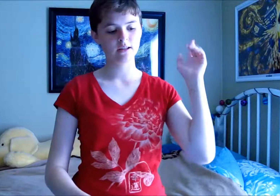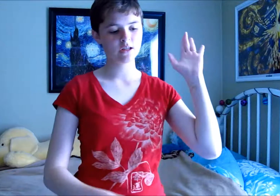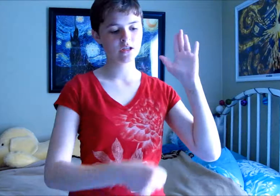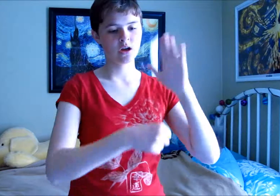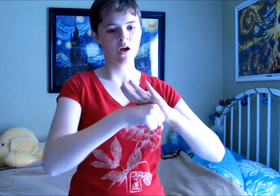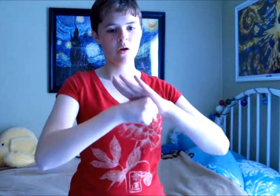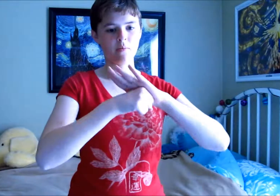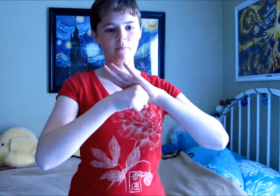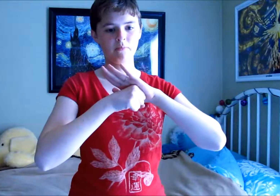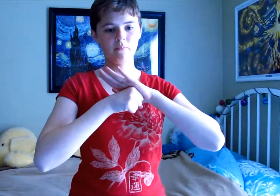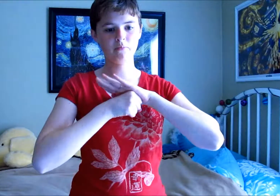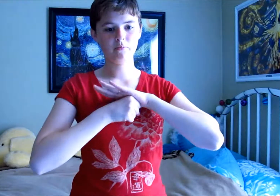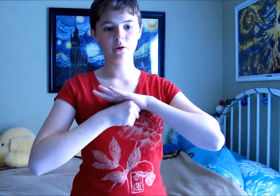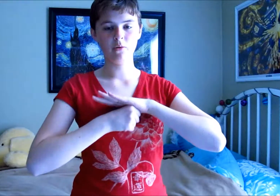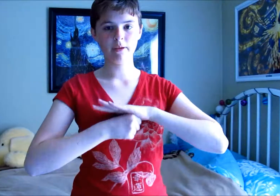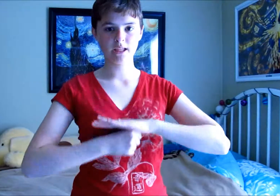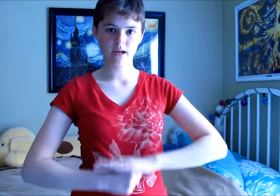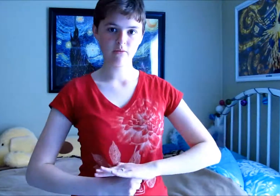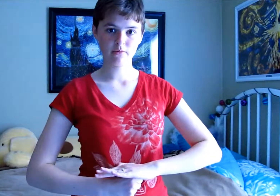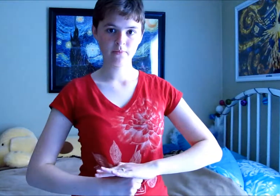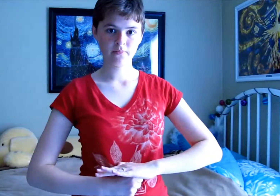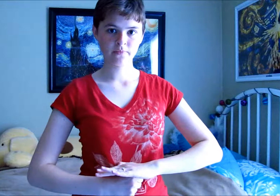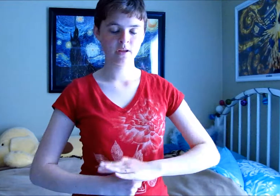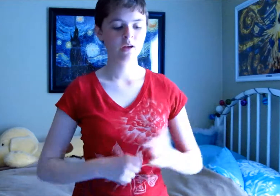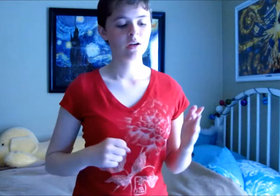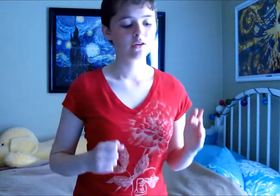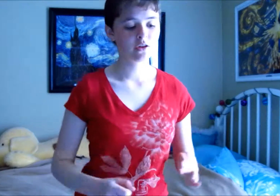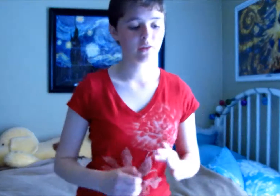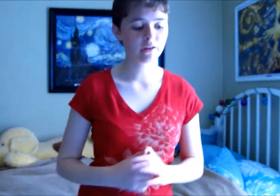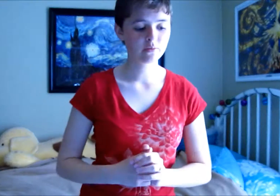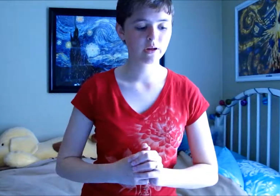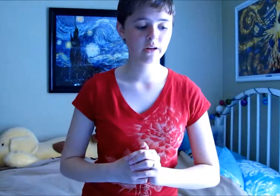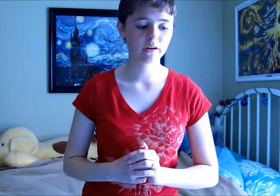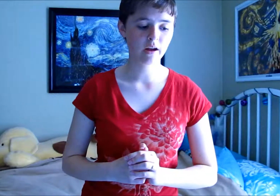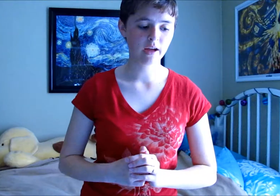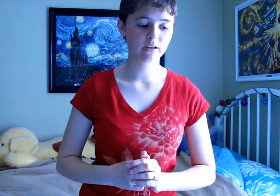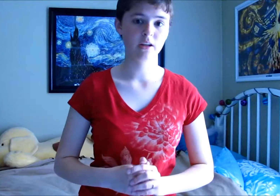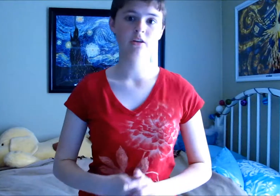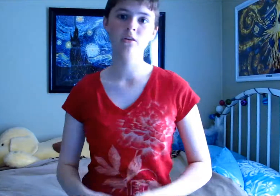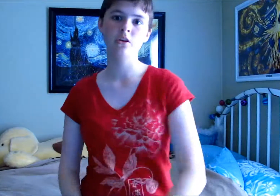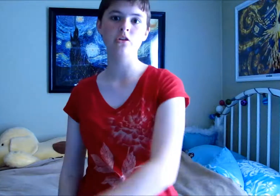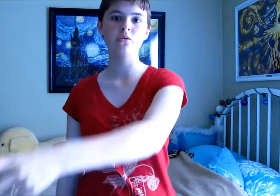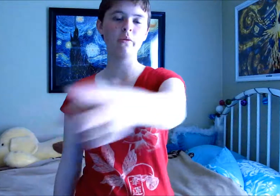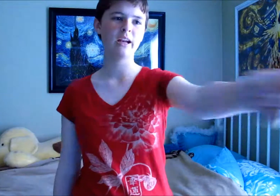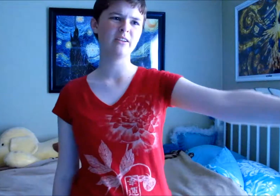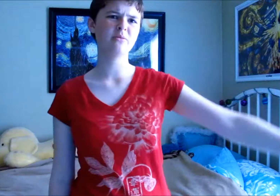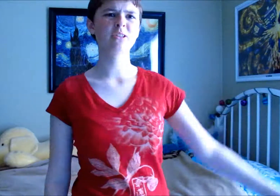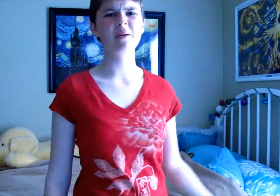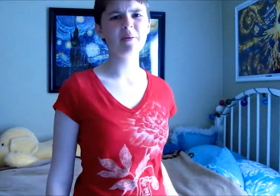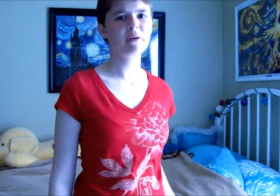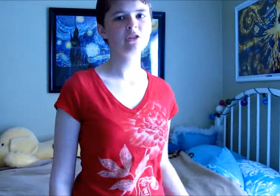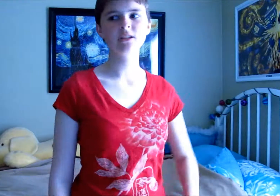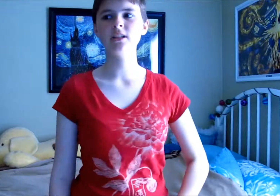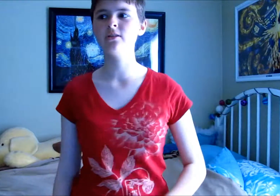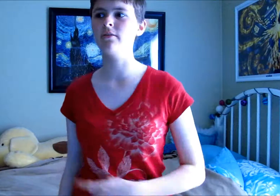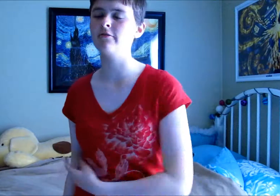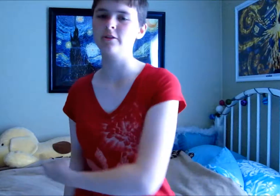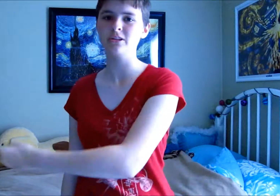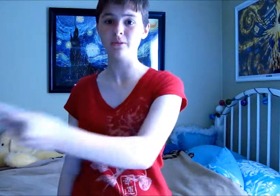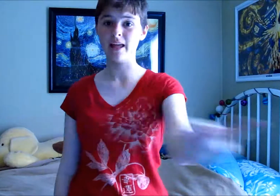can't pull me down. To do this one, I did you, and I do a sweeping motion since you're referring to a lot